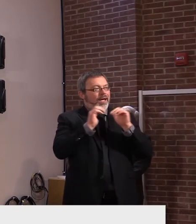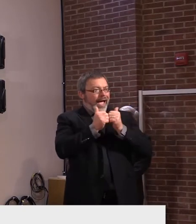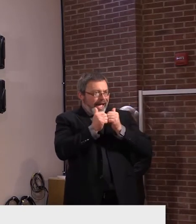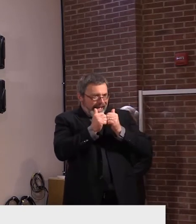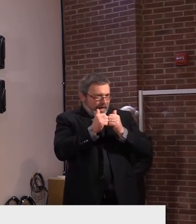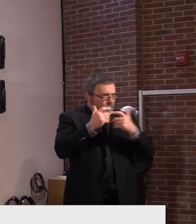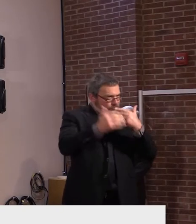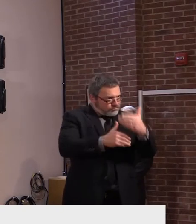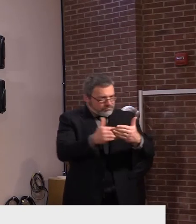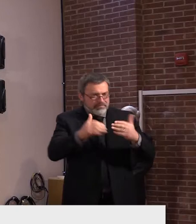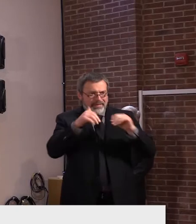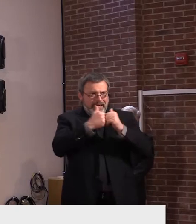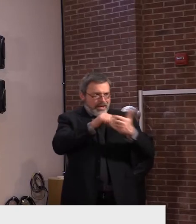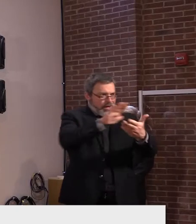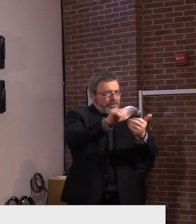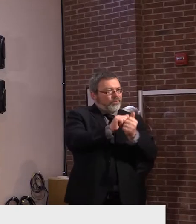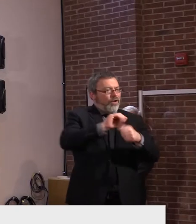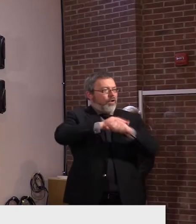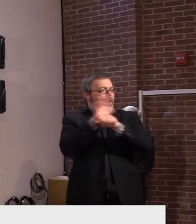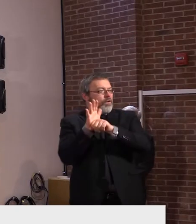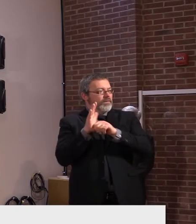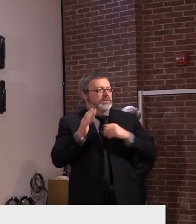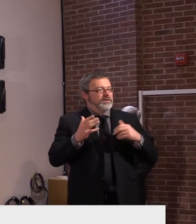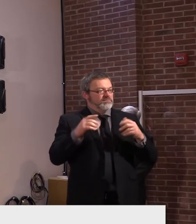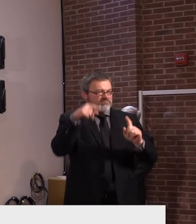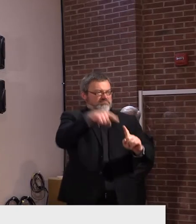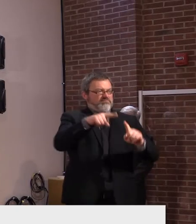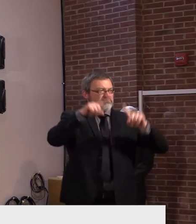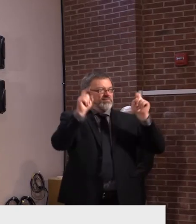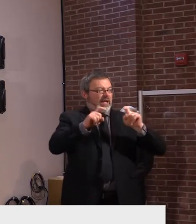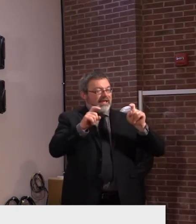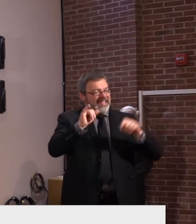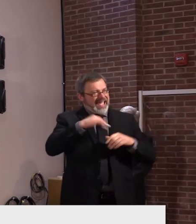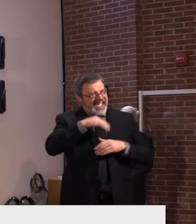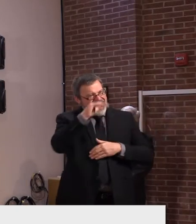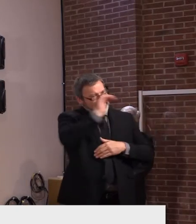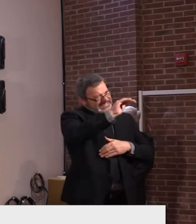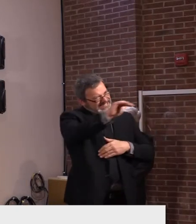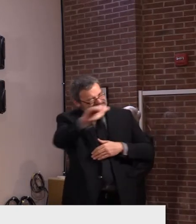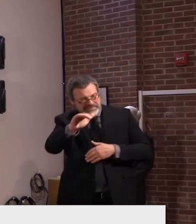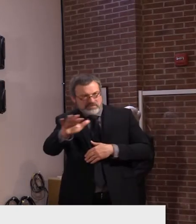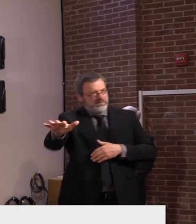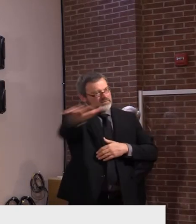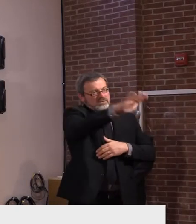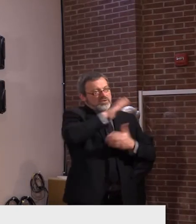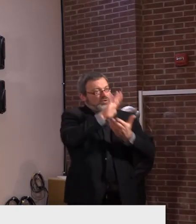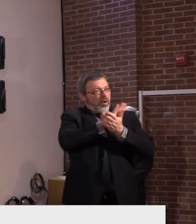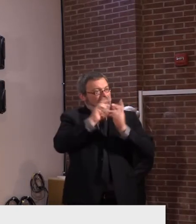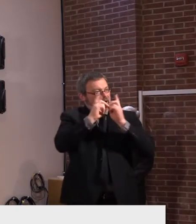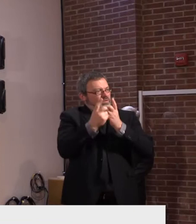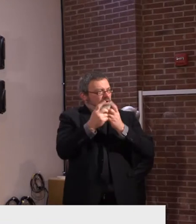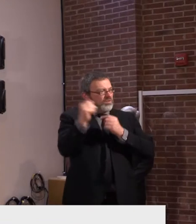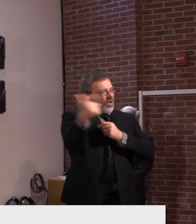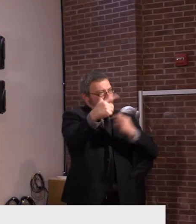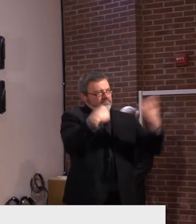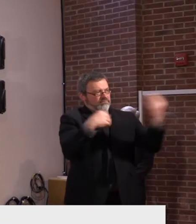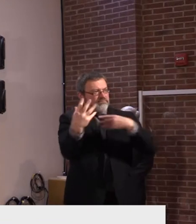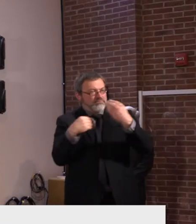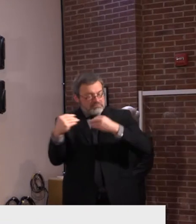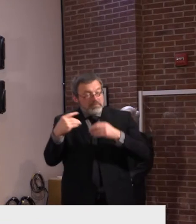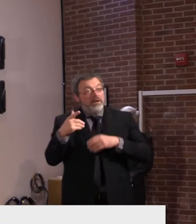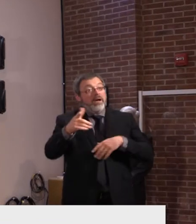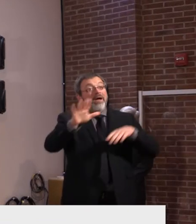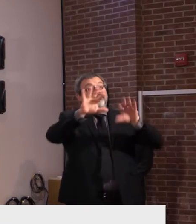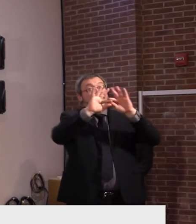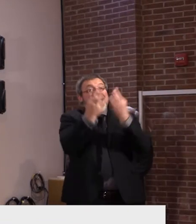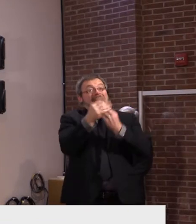still strongly recommend schools participate in surveillance testing if they can, and that families sign their students up for this testing. All of these